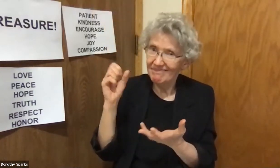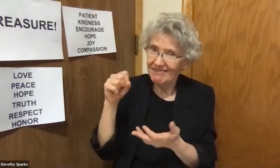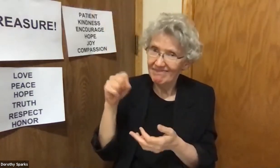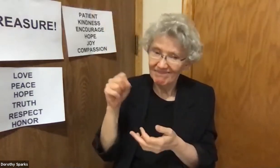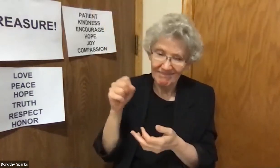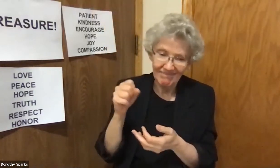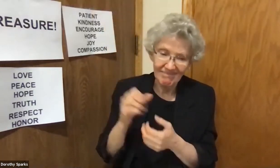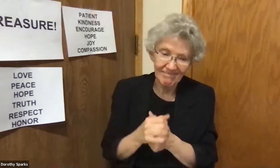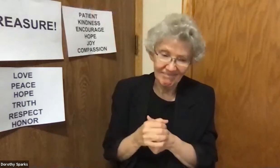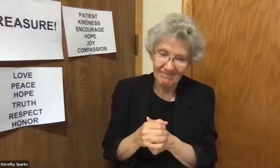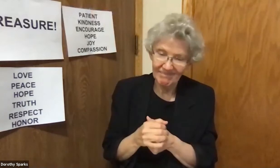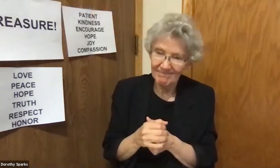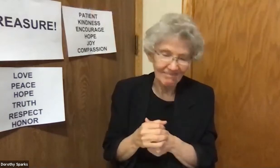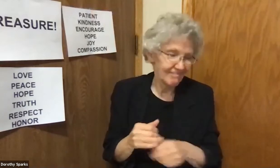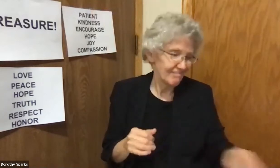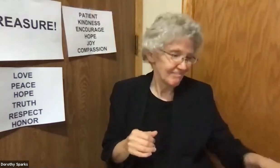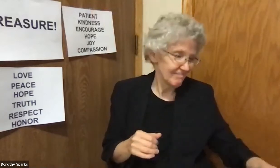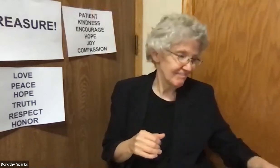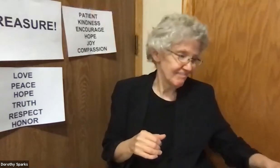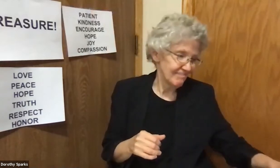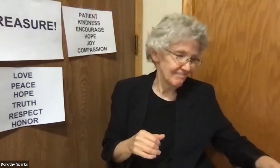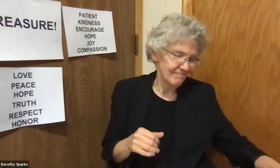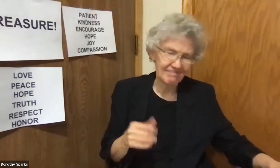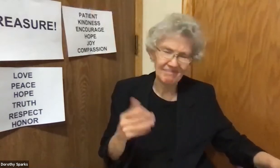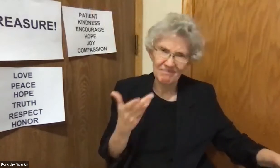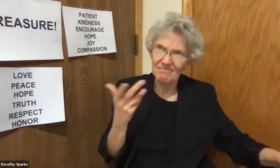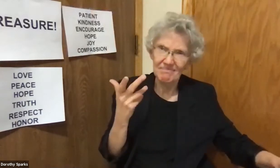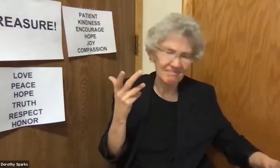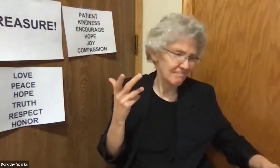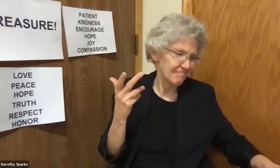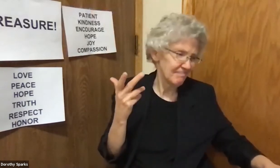a treasure? Does God value anything?